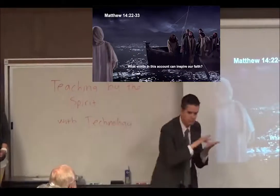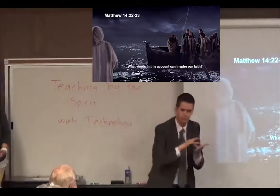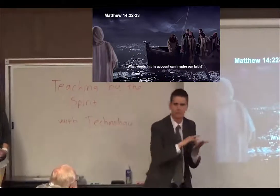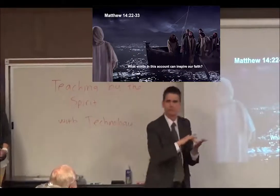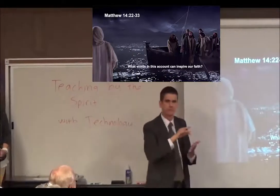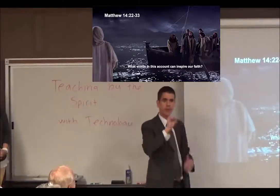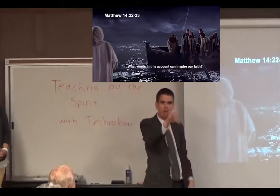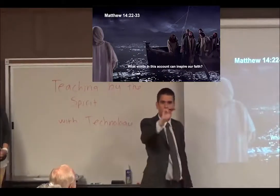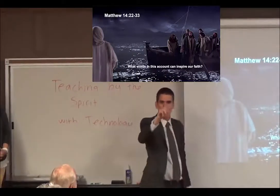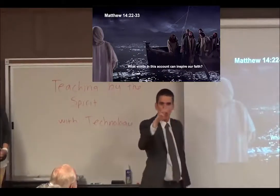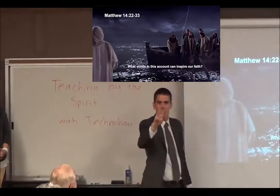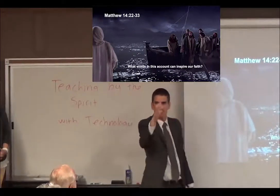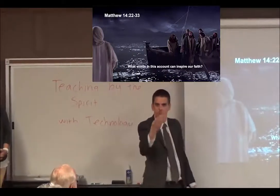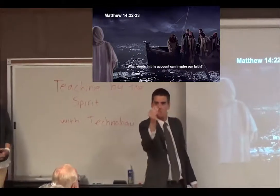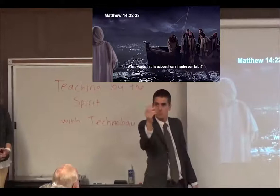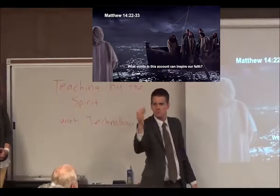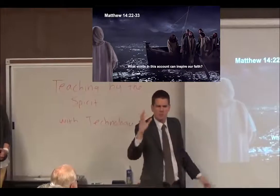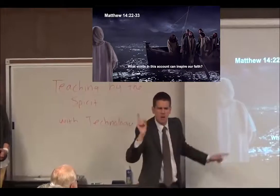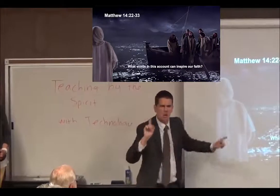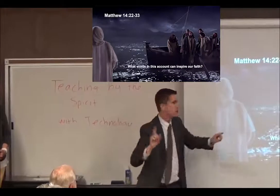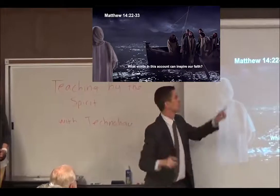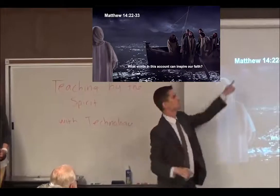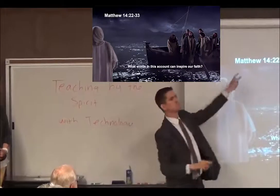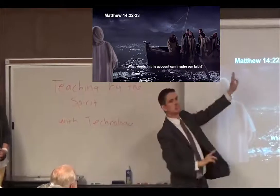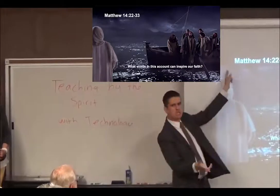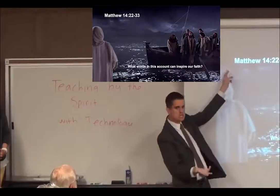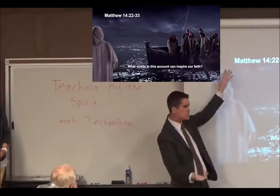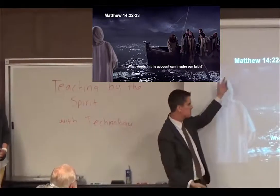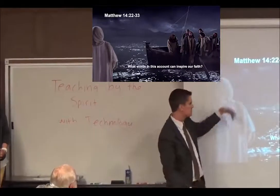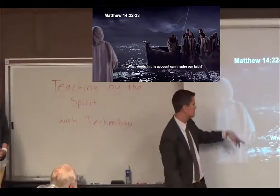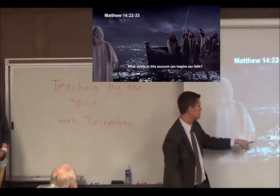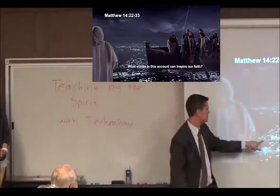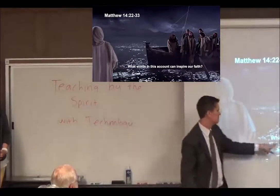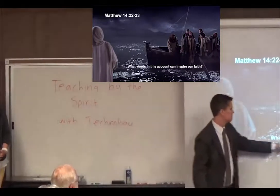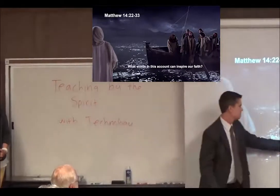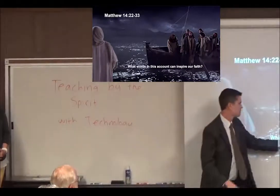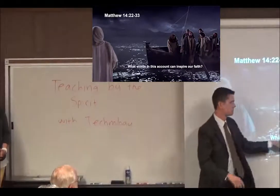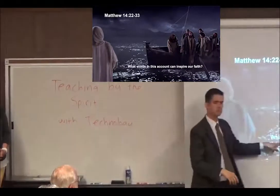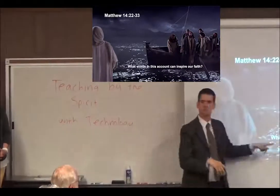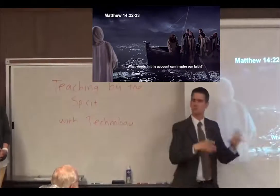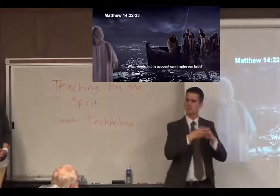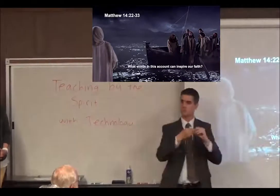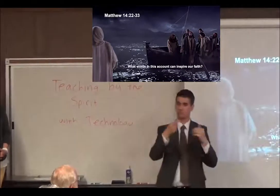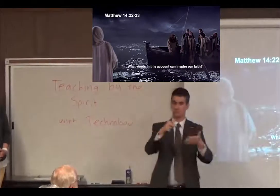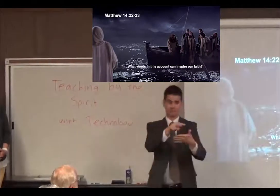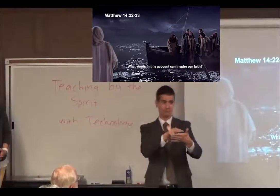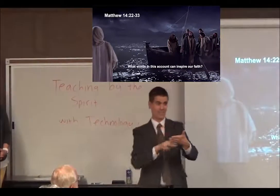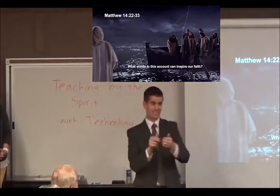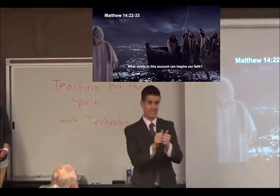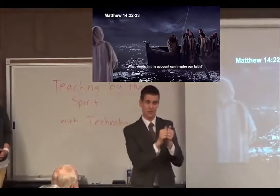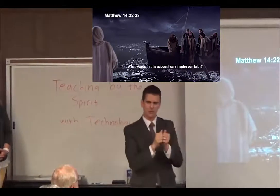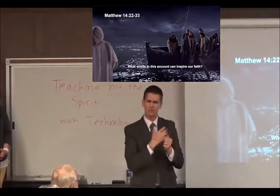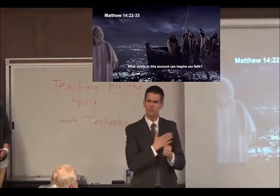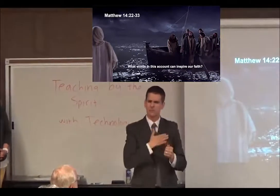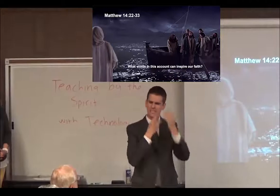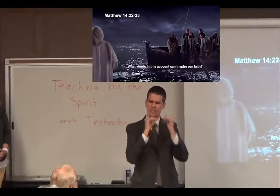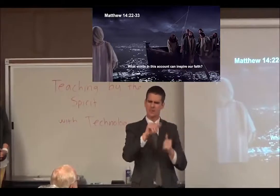Matthew 14:22-33, they can open it up, they can have it ready. And like, what was the reference? And they can look right up at the slide and see that. You can